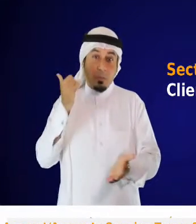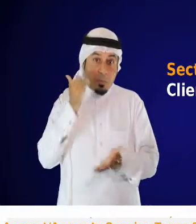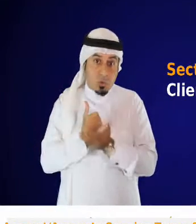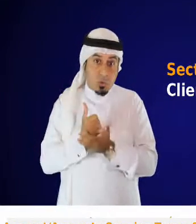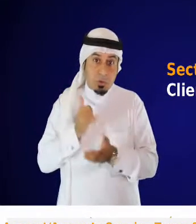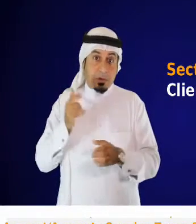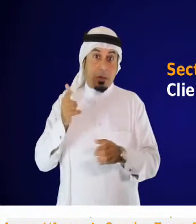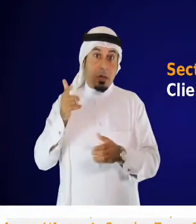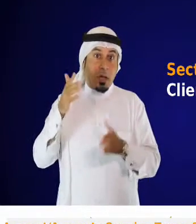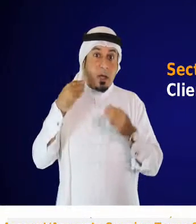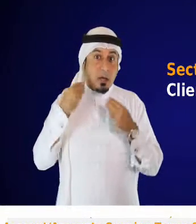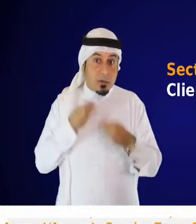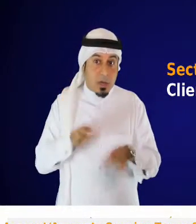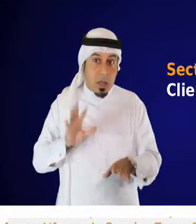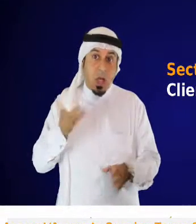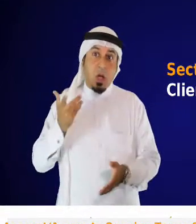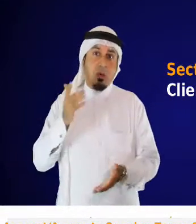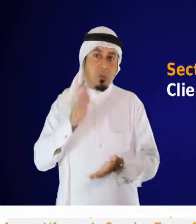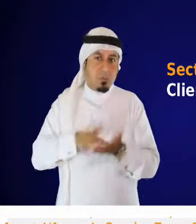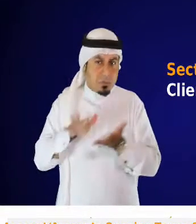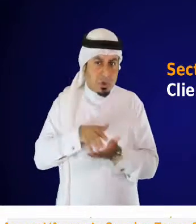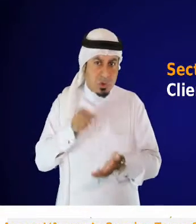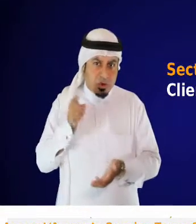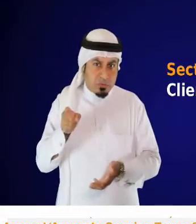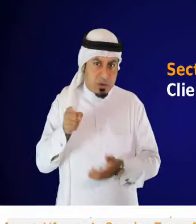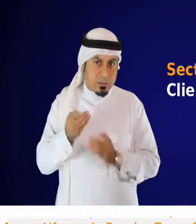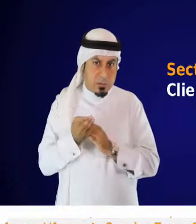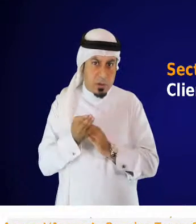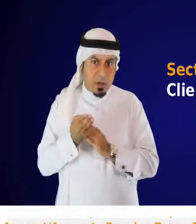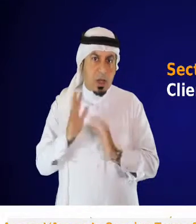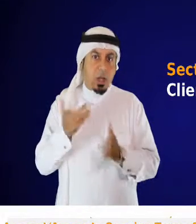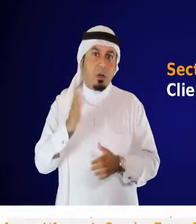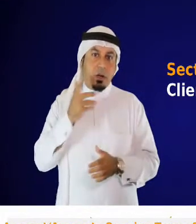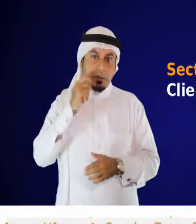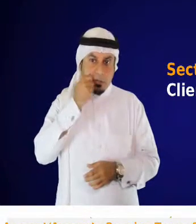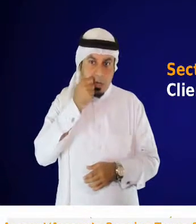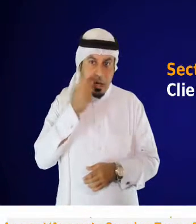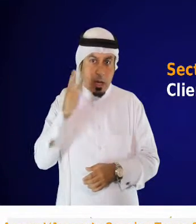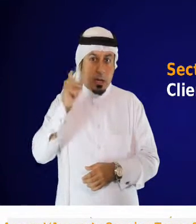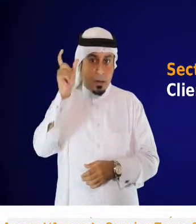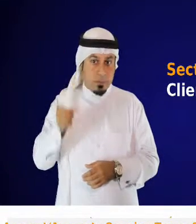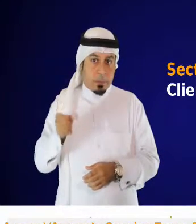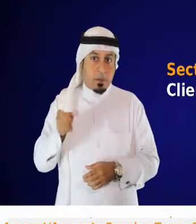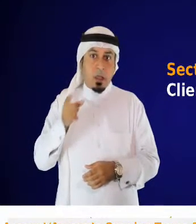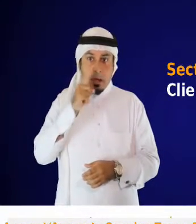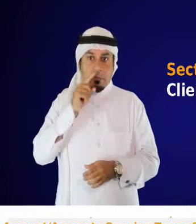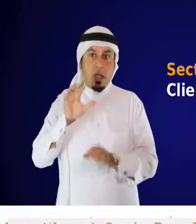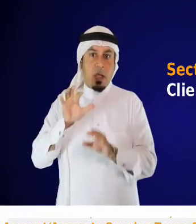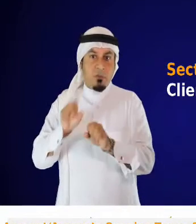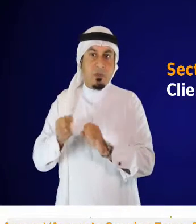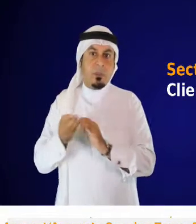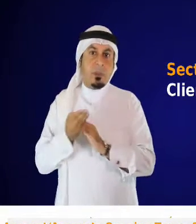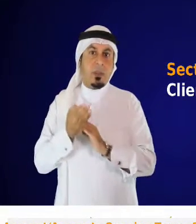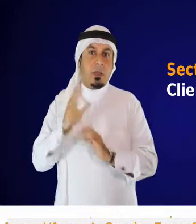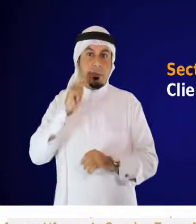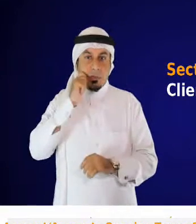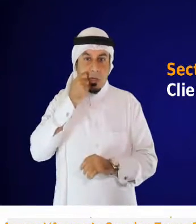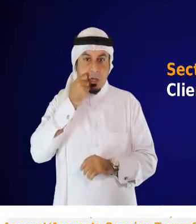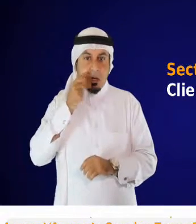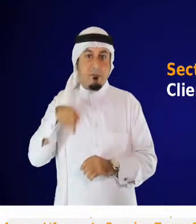responsibility for any loss or damage from the issue of the ATM card and/or PIN. The customer is, however, well advised to keep the ATM card